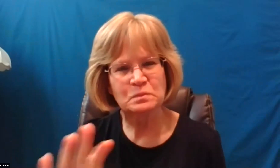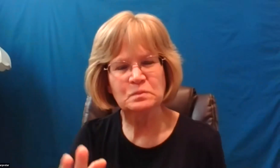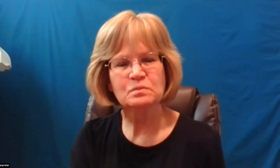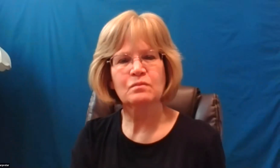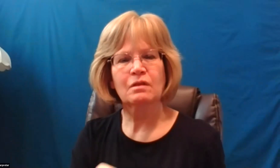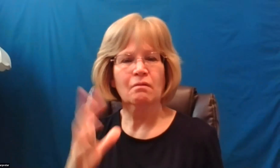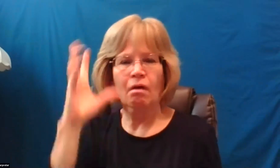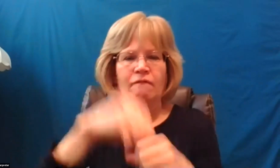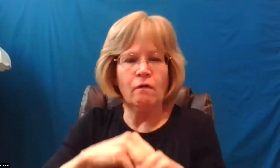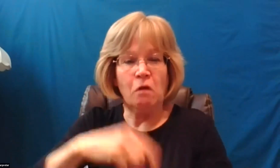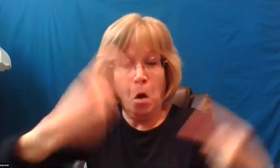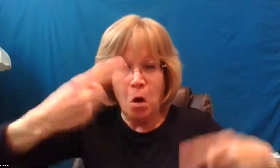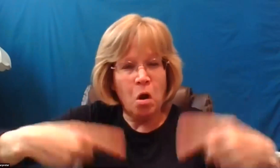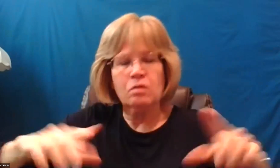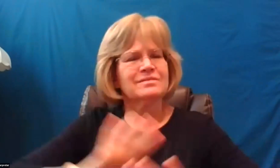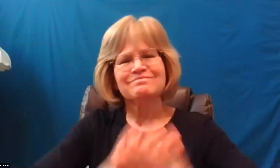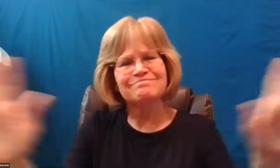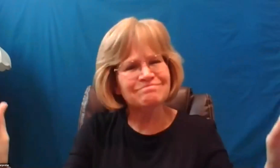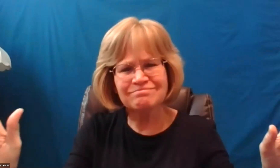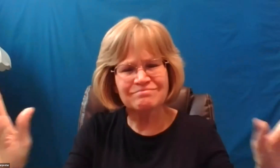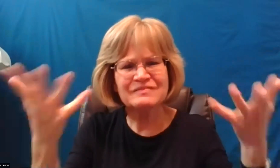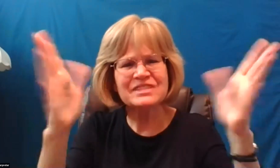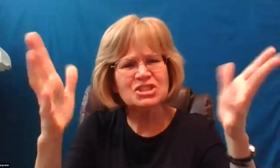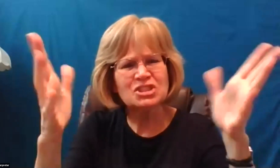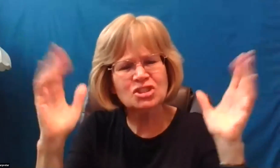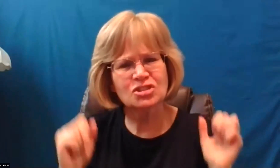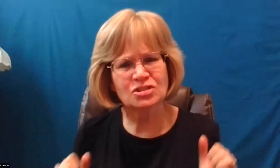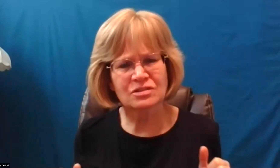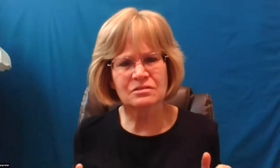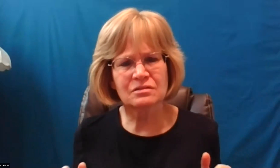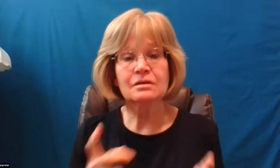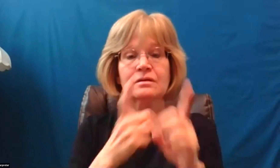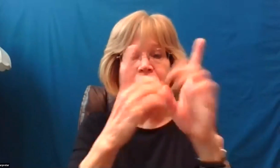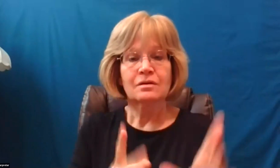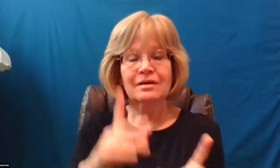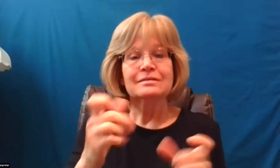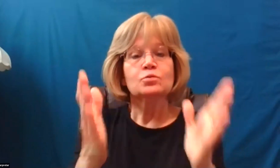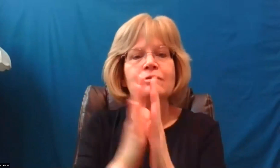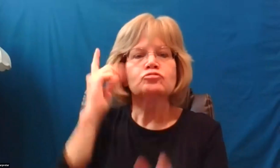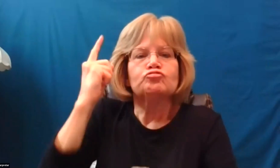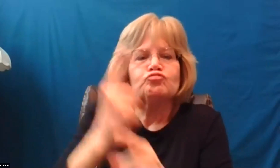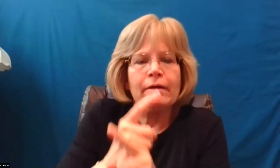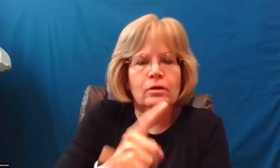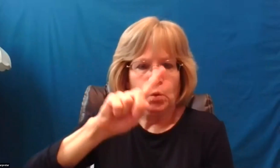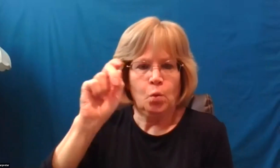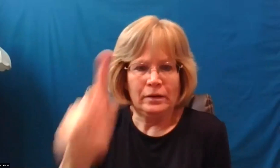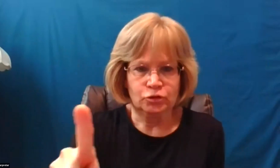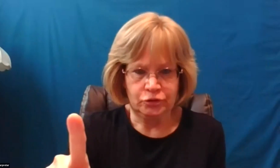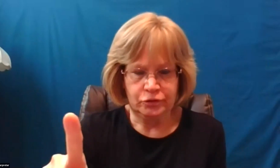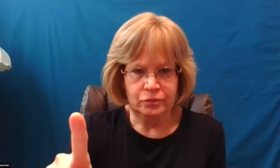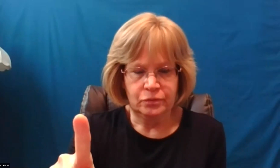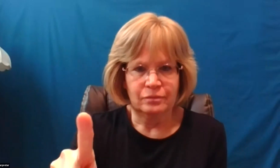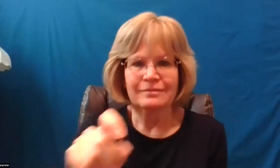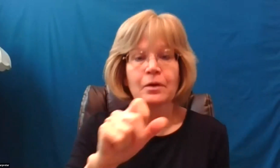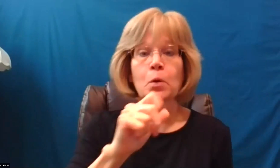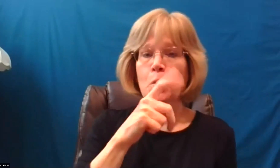pointless argumentation. We disciples need to ask the right question. It's not who's